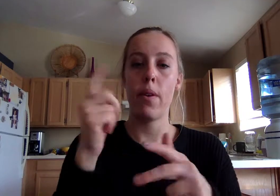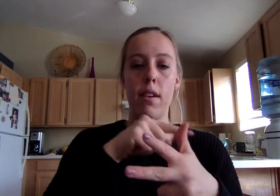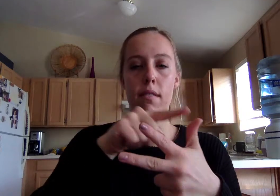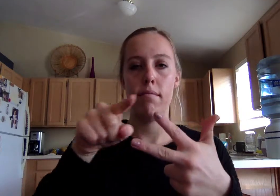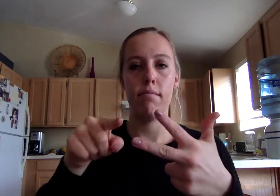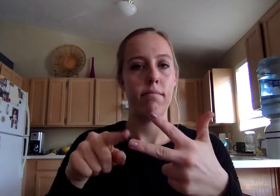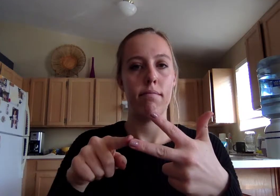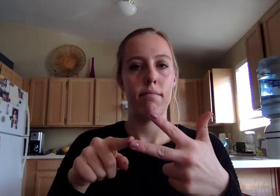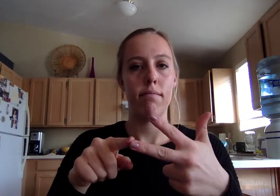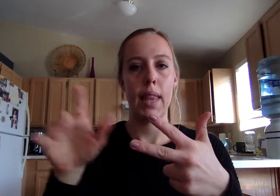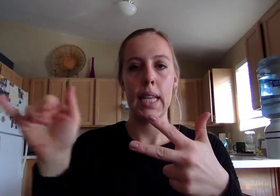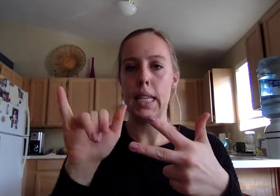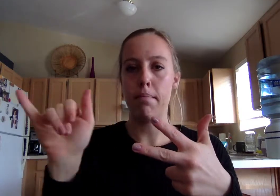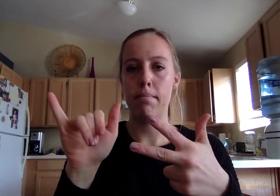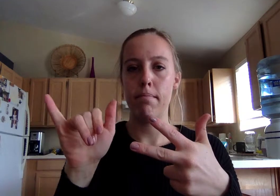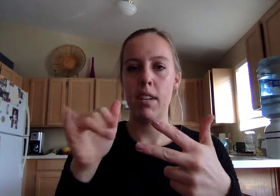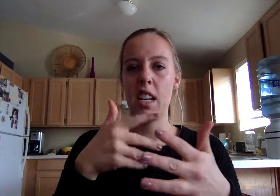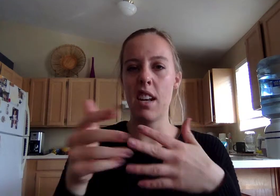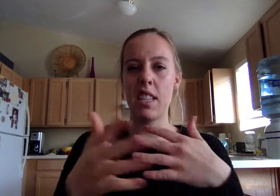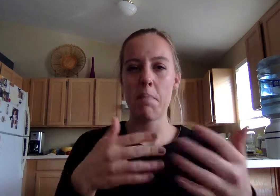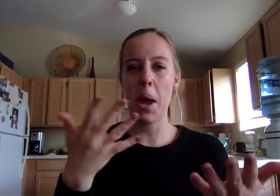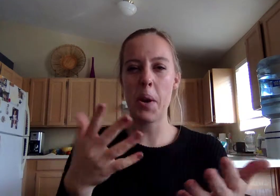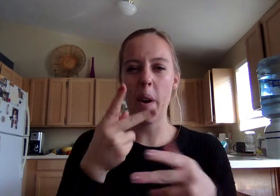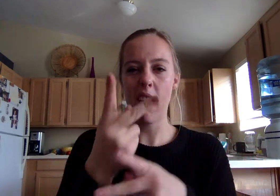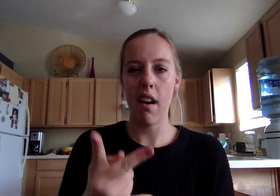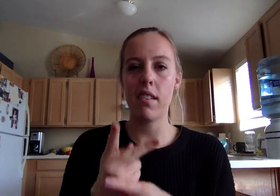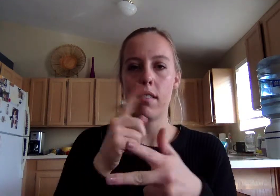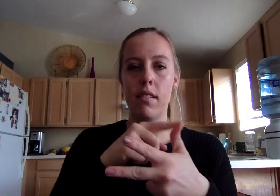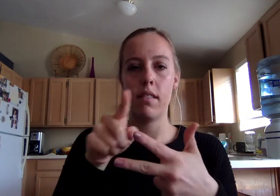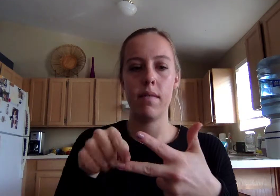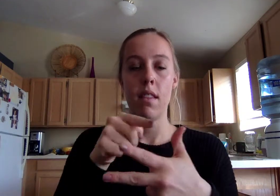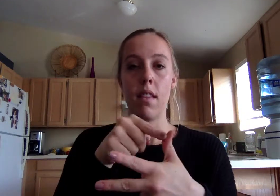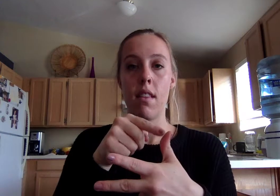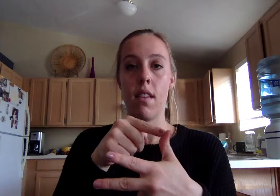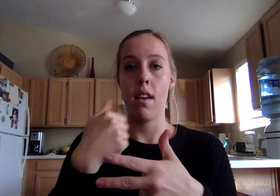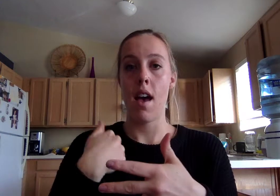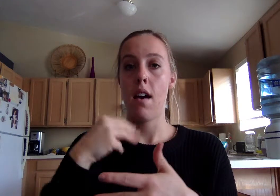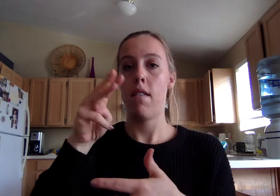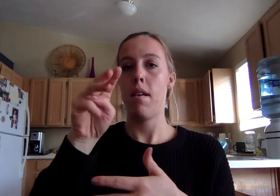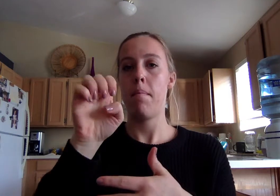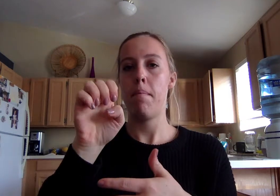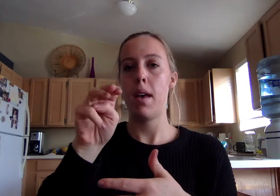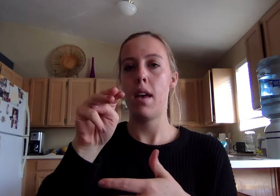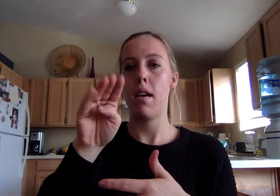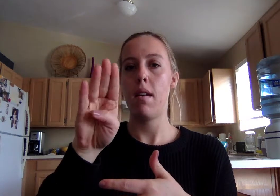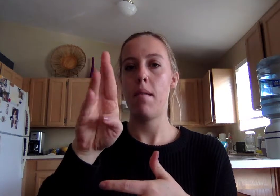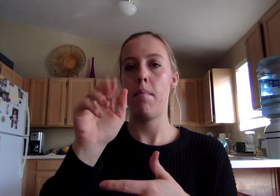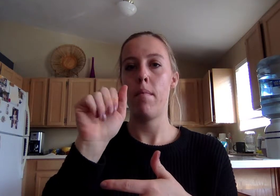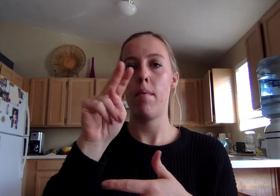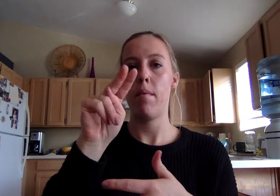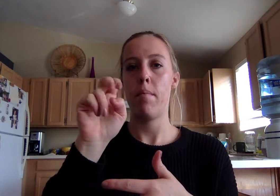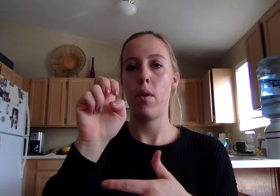of cell they are. All cells have a cell membrane, which separates the inside of the cell from its